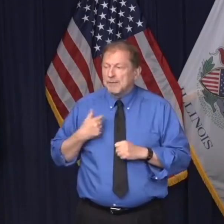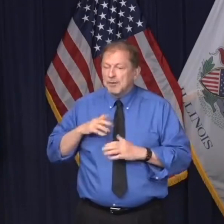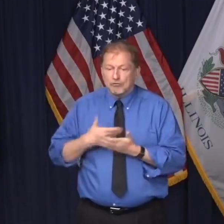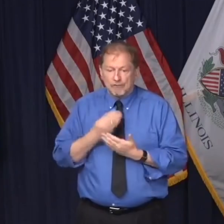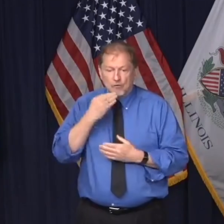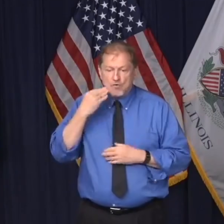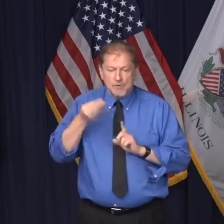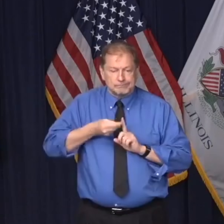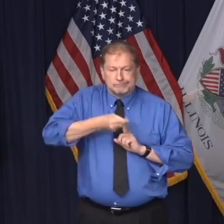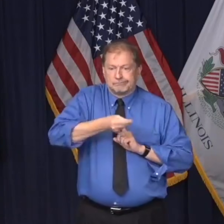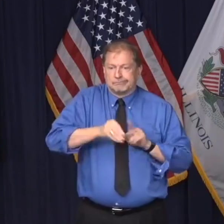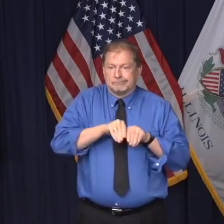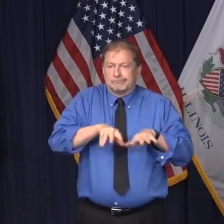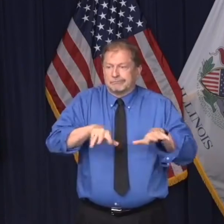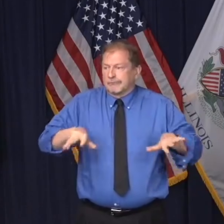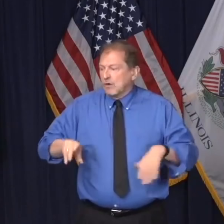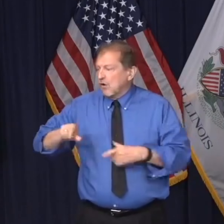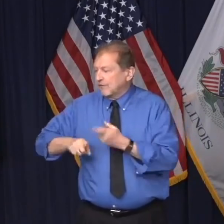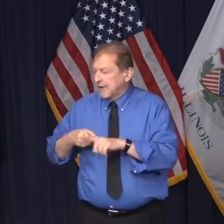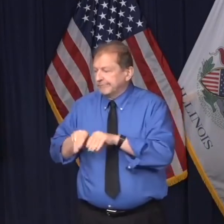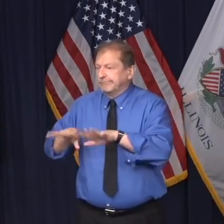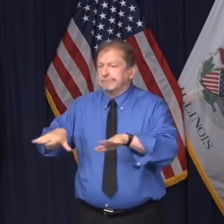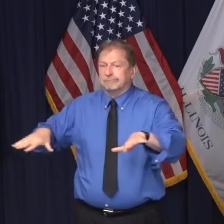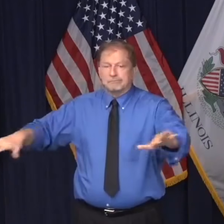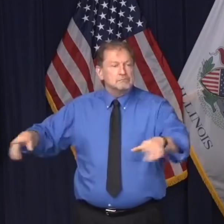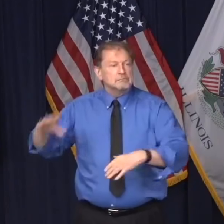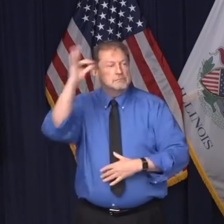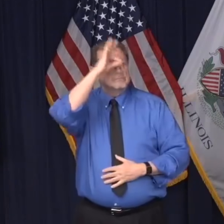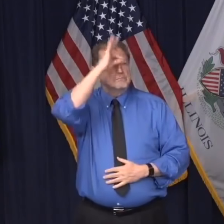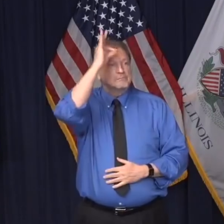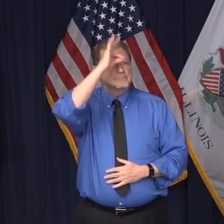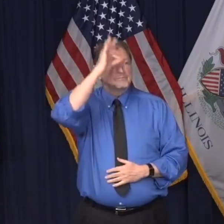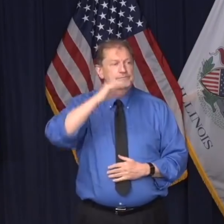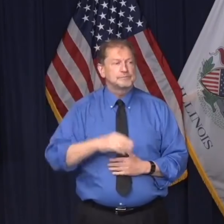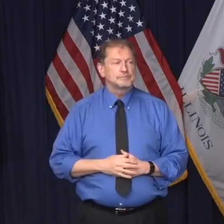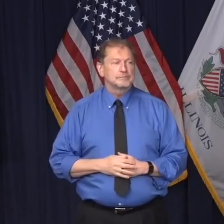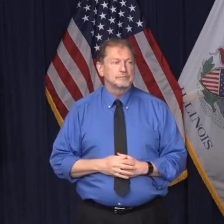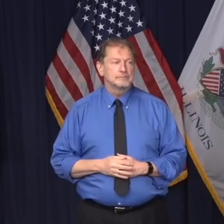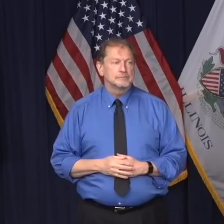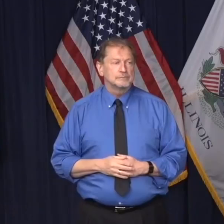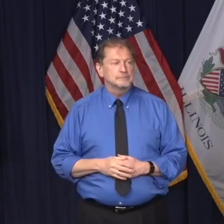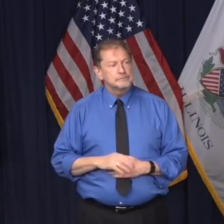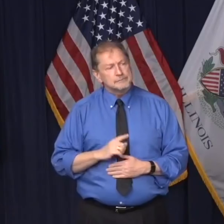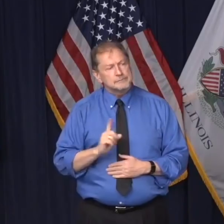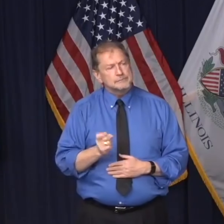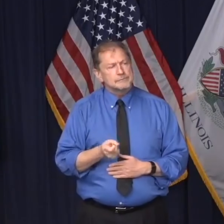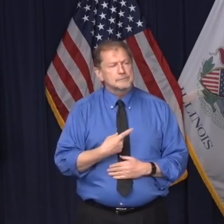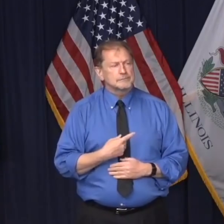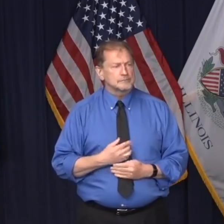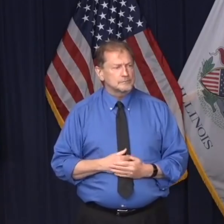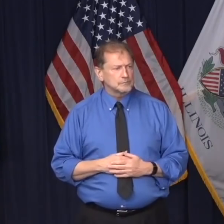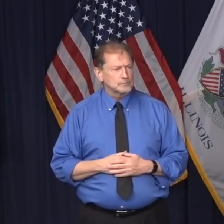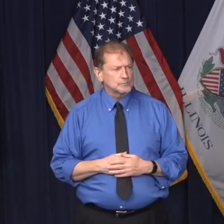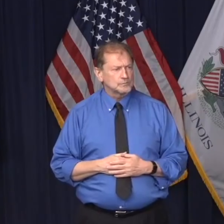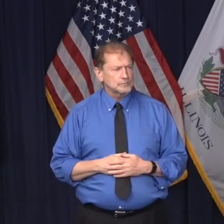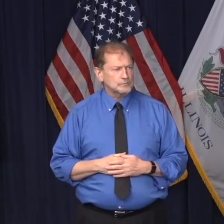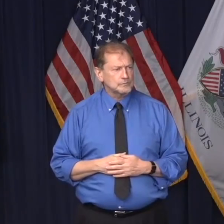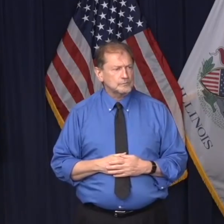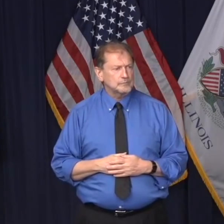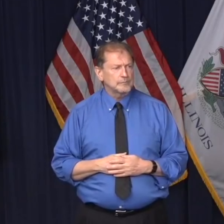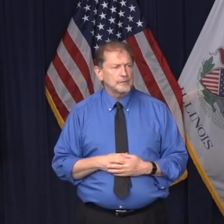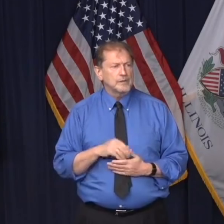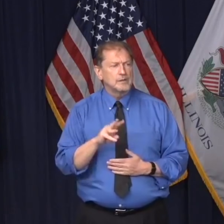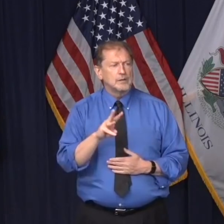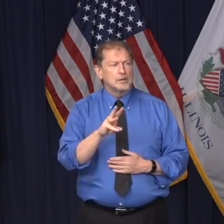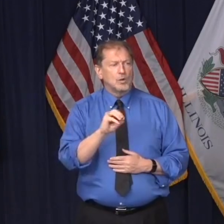be asymptomatic, and you may be giving it to other people. Amy Jacobson with WIND Radio has a question for the governor. Woodford